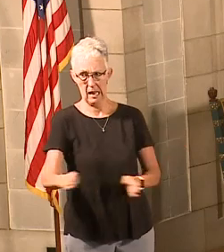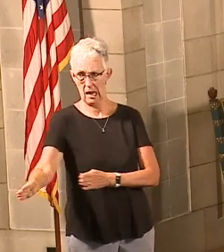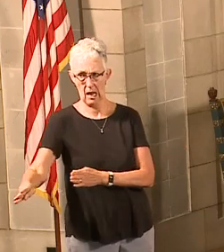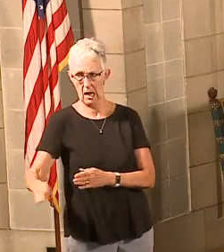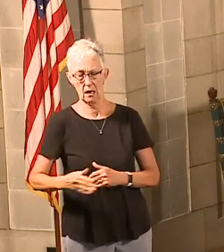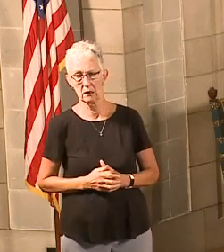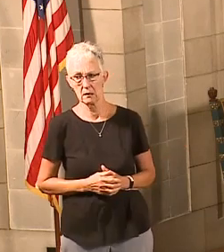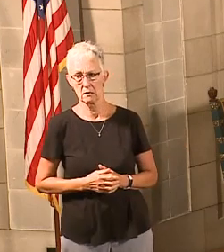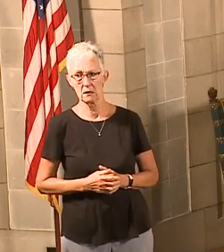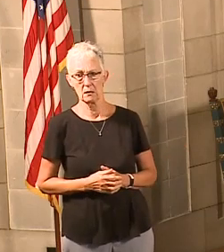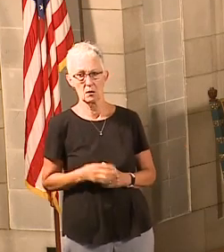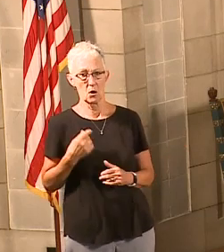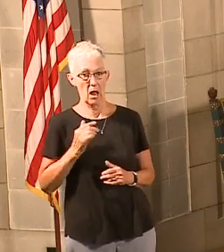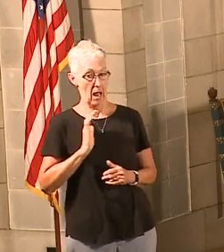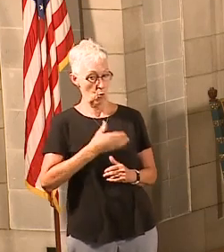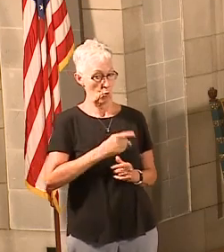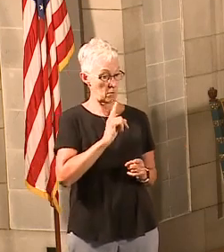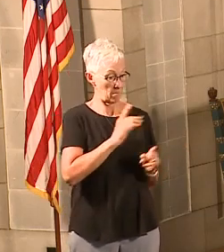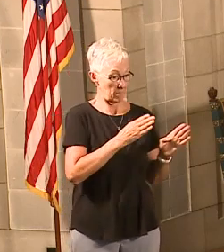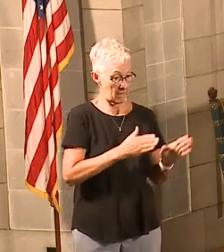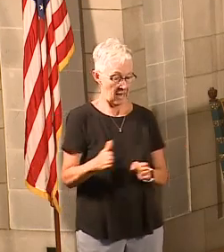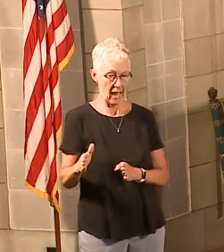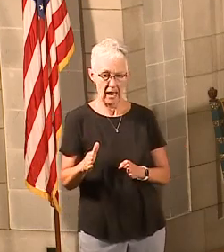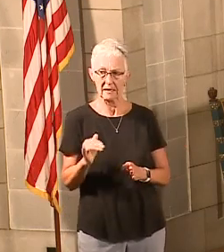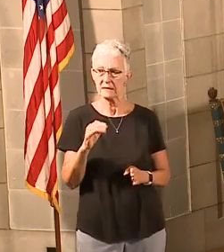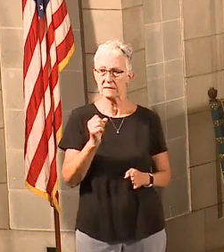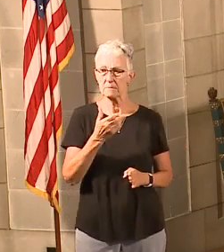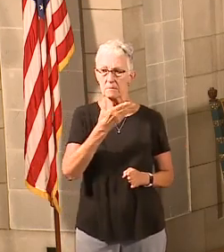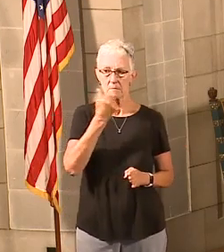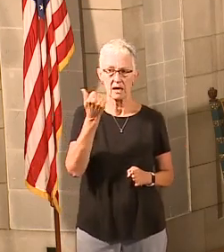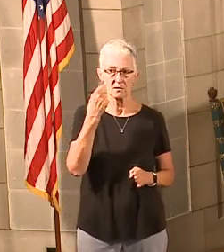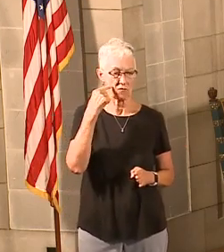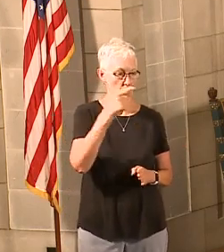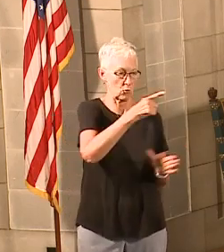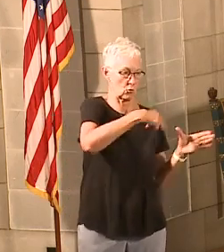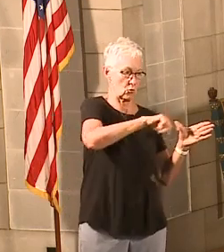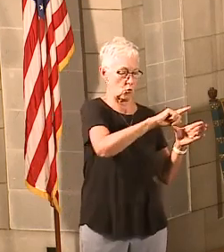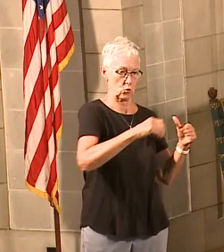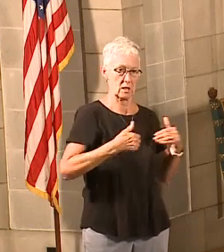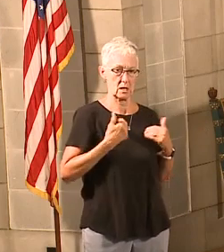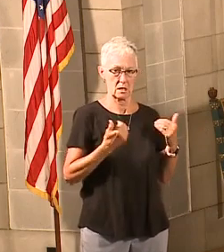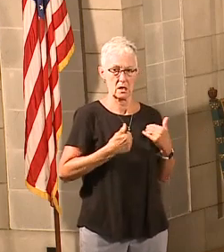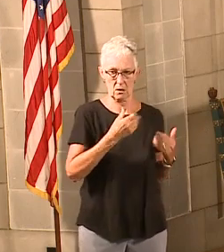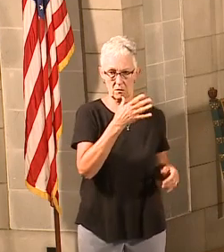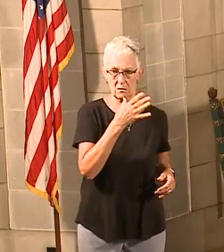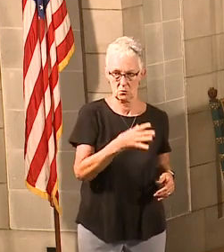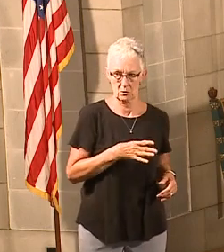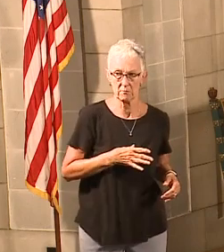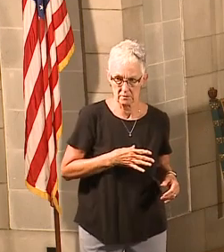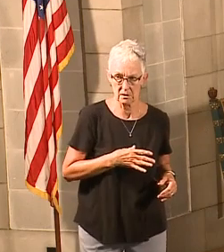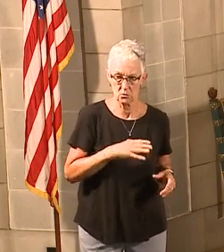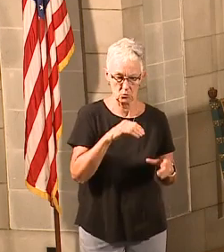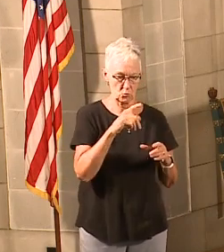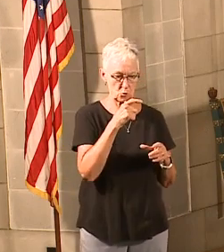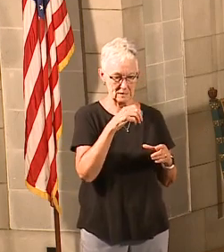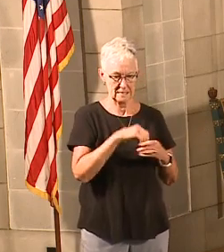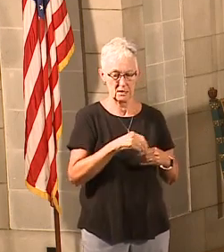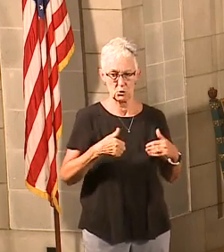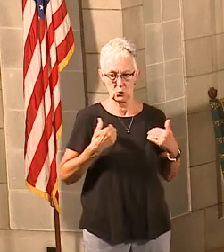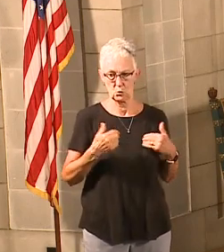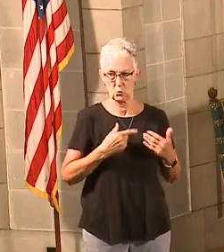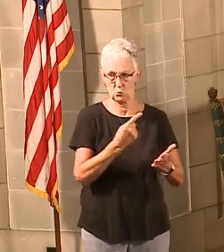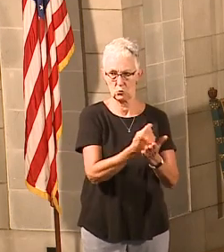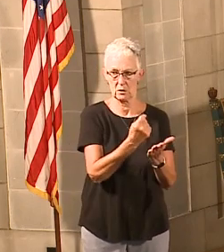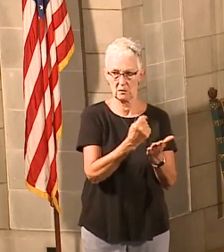looking out for the best interests of the girls. And the sooner that we can get them to Hastings where we can have more resources, I think it's better it's going to be for those girls.